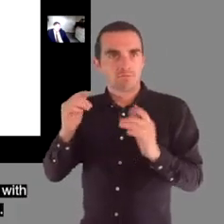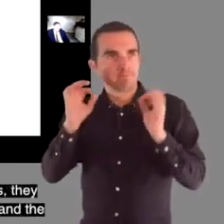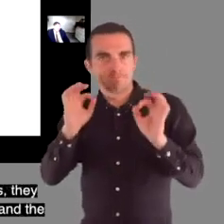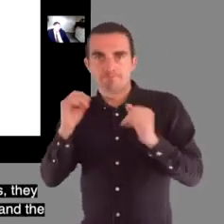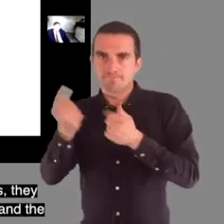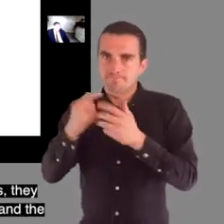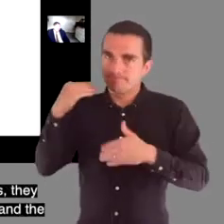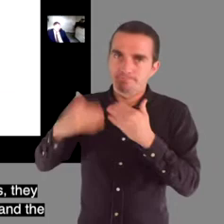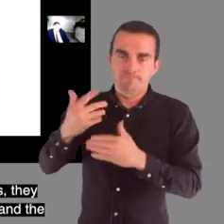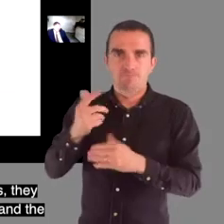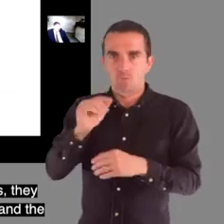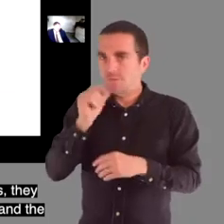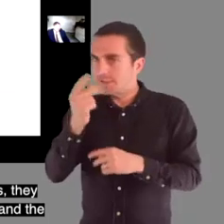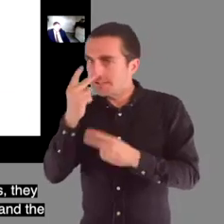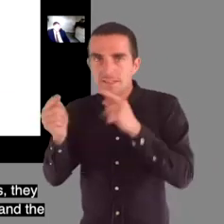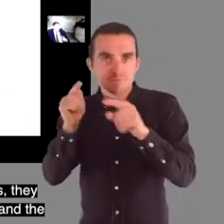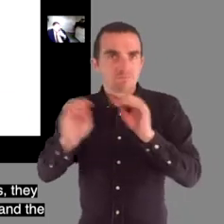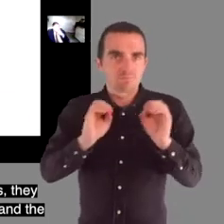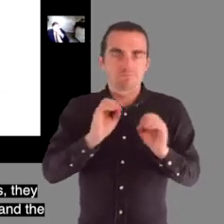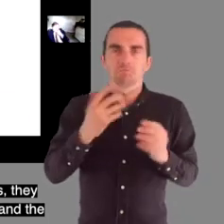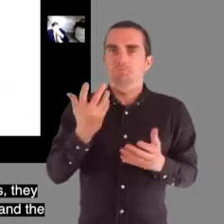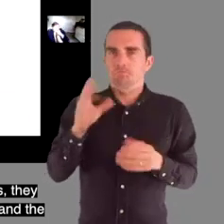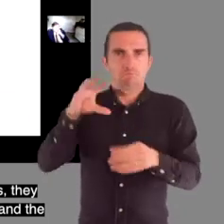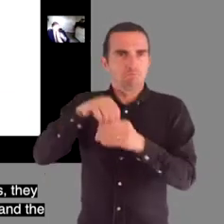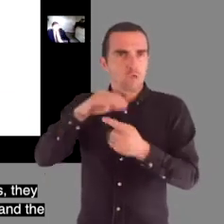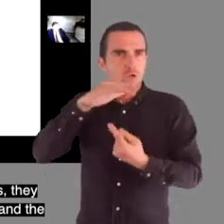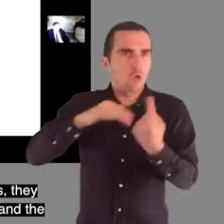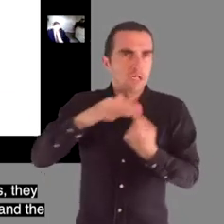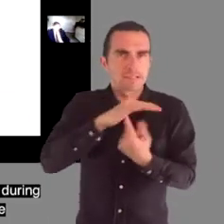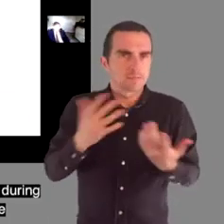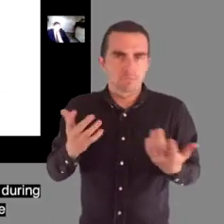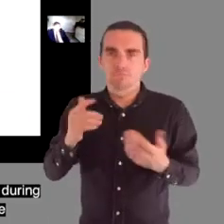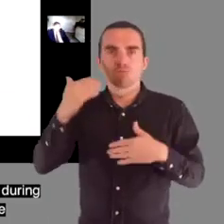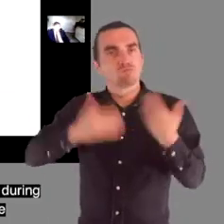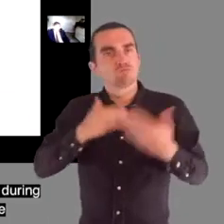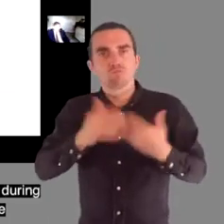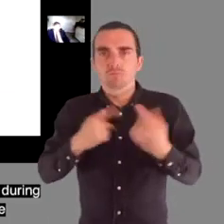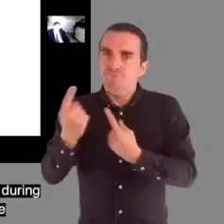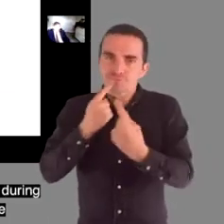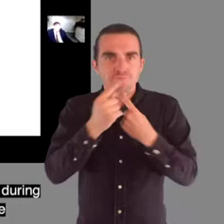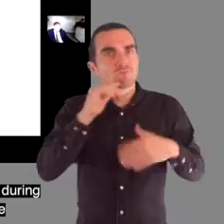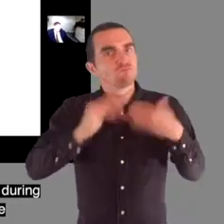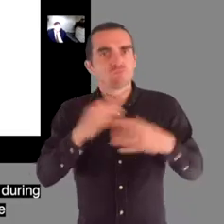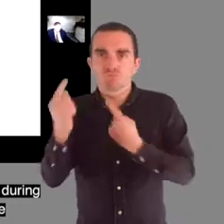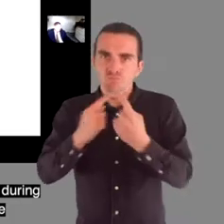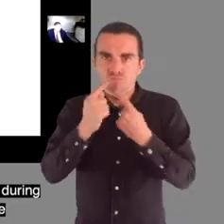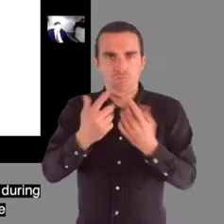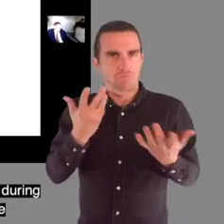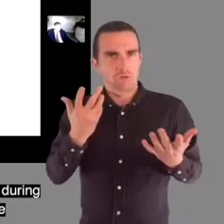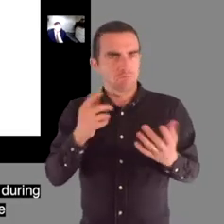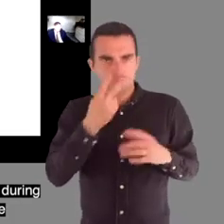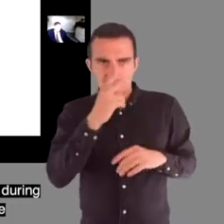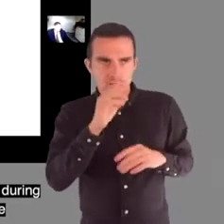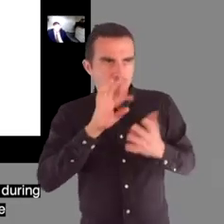visible. They're not seen on the streets, they're not seen as part of society, and the idea that on an everyday basis during these negotiations,